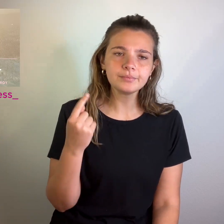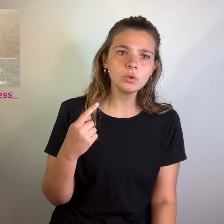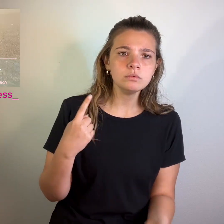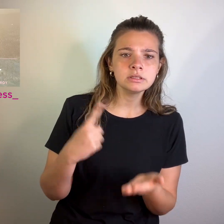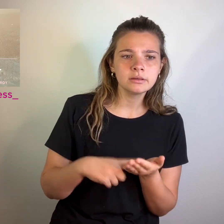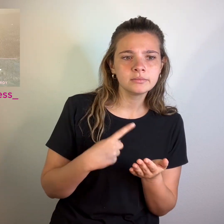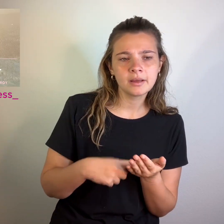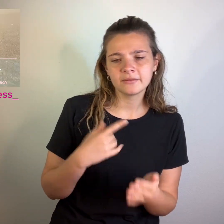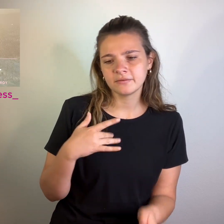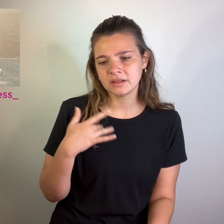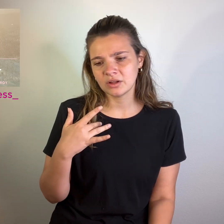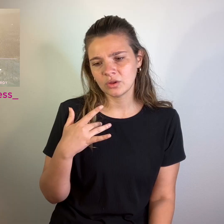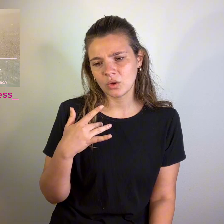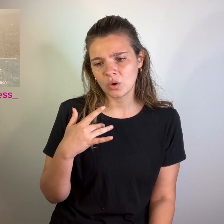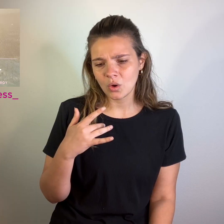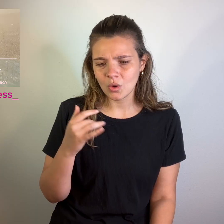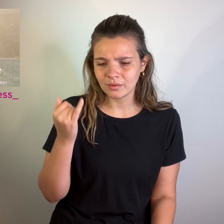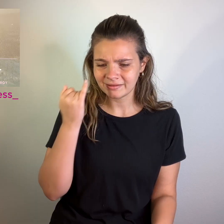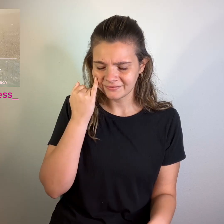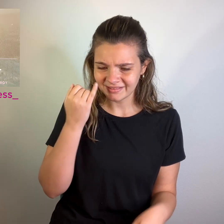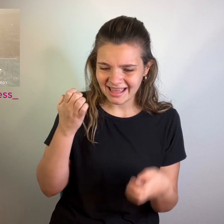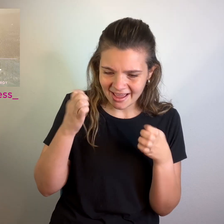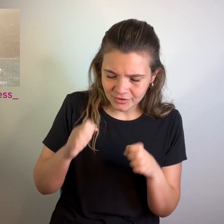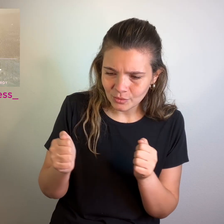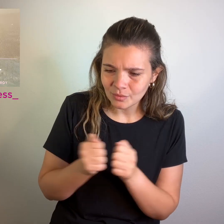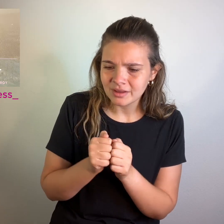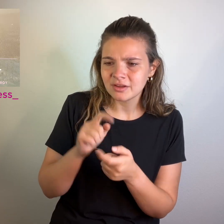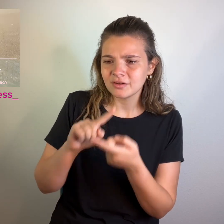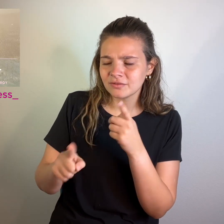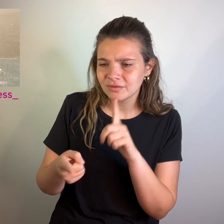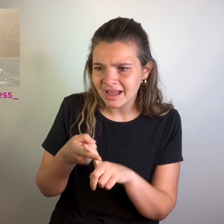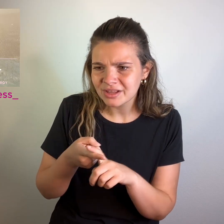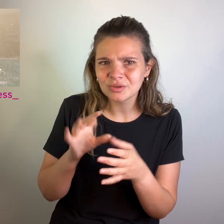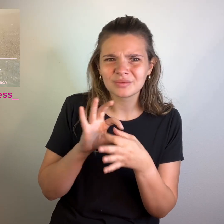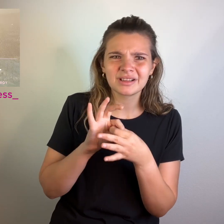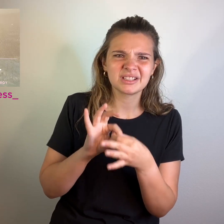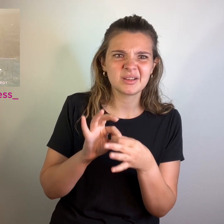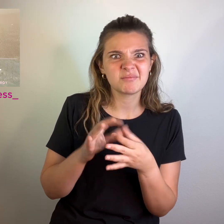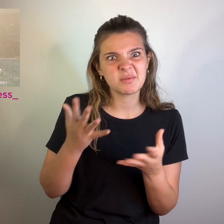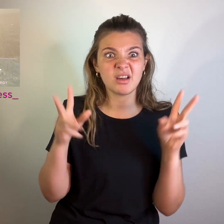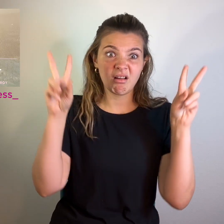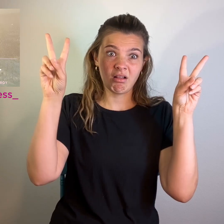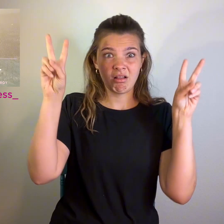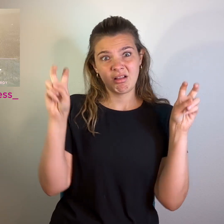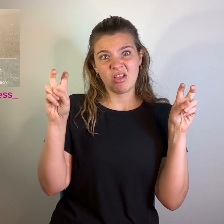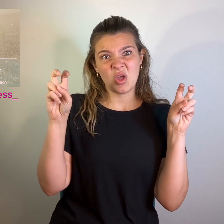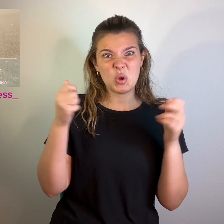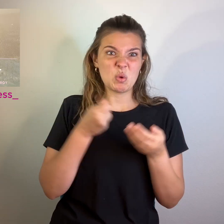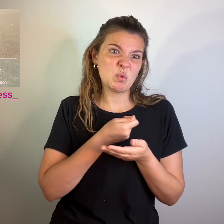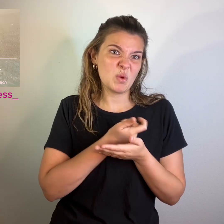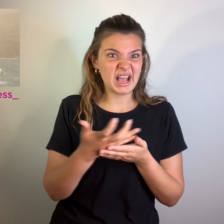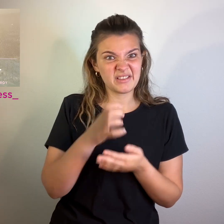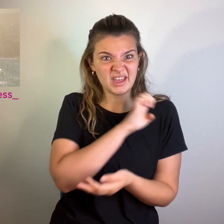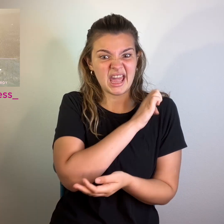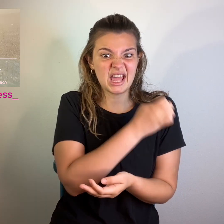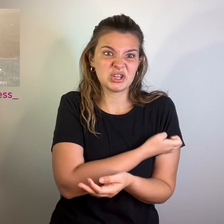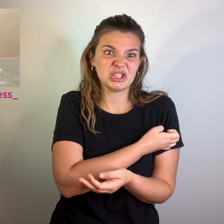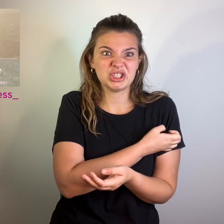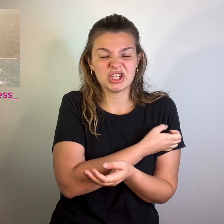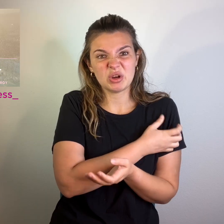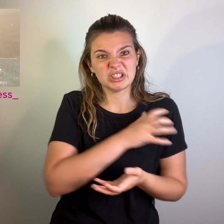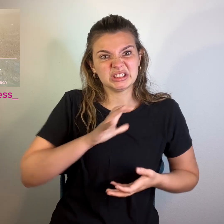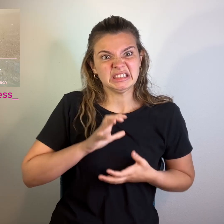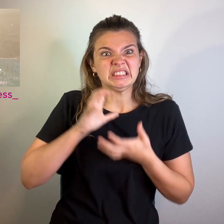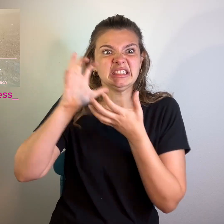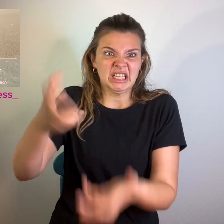feel that pouring into your friendships or into your relationships is going to be a quote unquote waste of energy or you're giving it out too much,